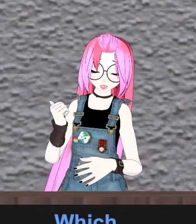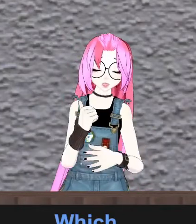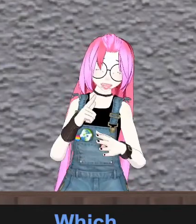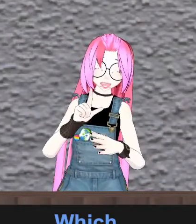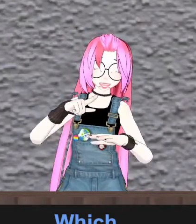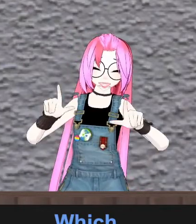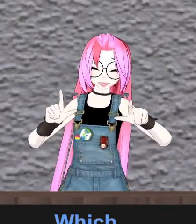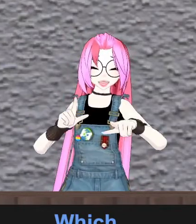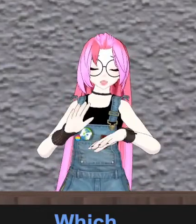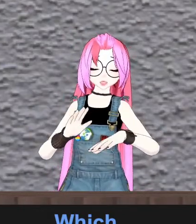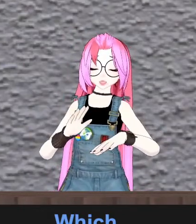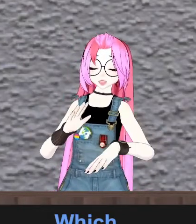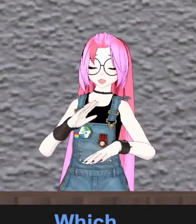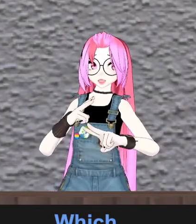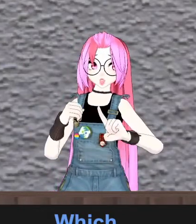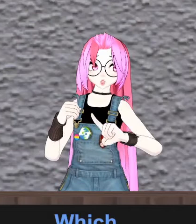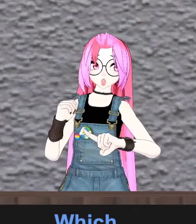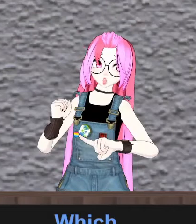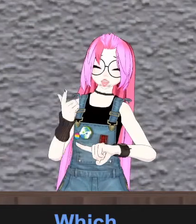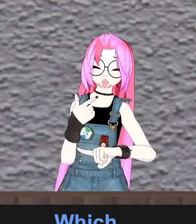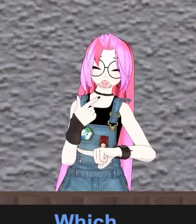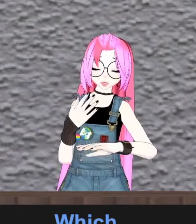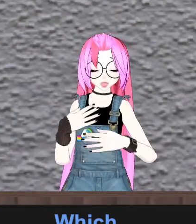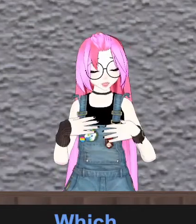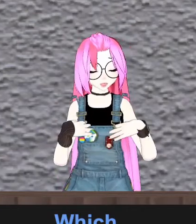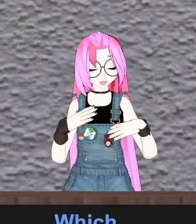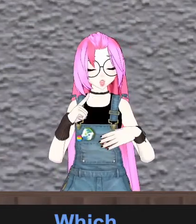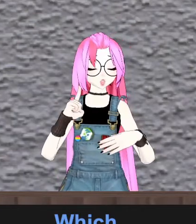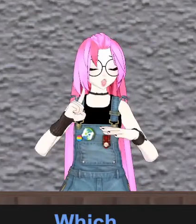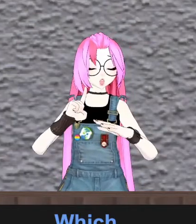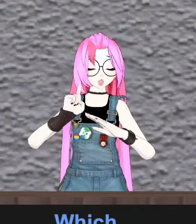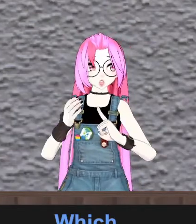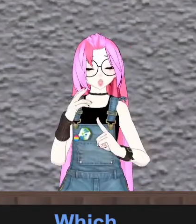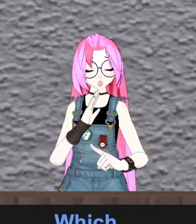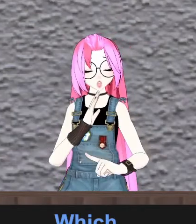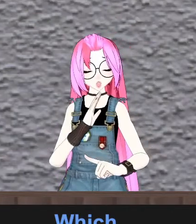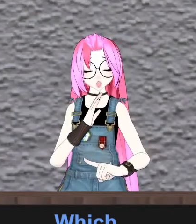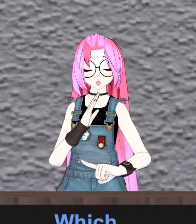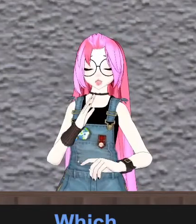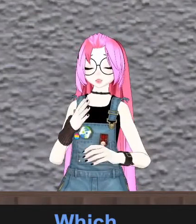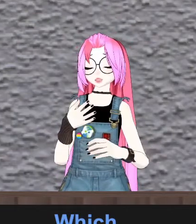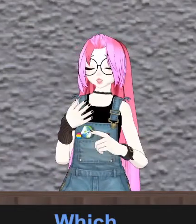the language. And from all of my personal deaf community that I've spoken with, I want to